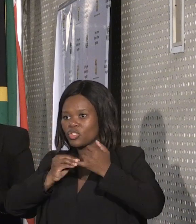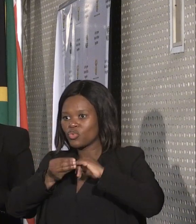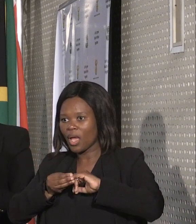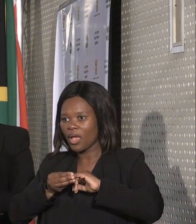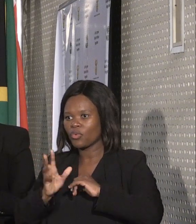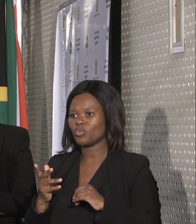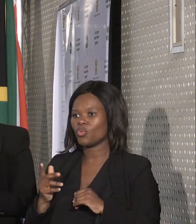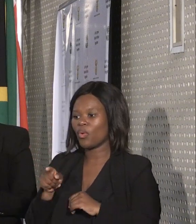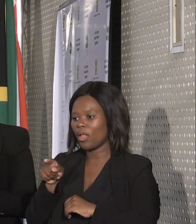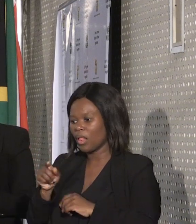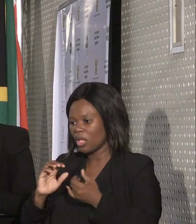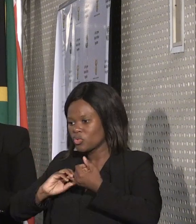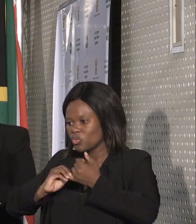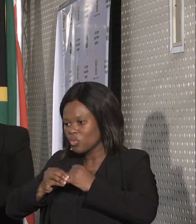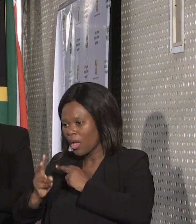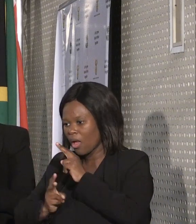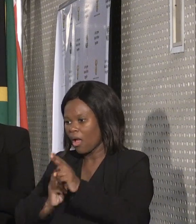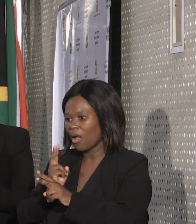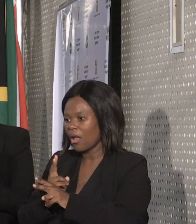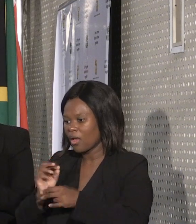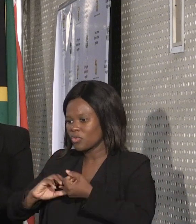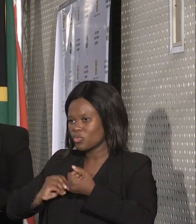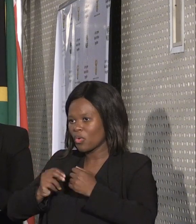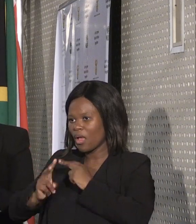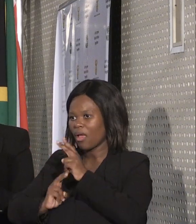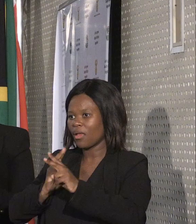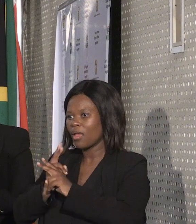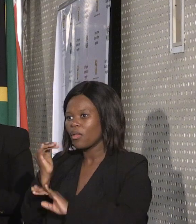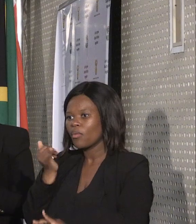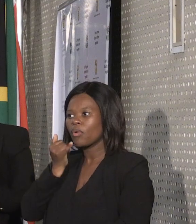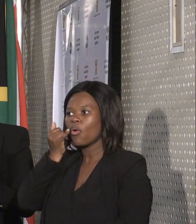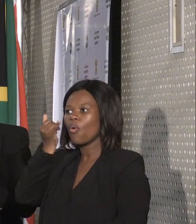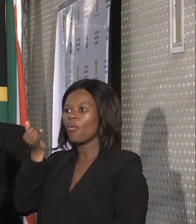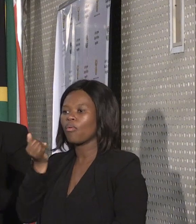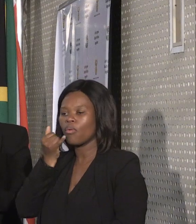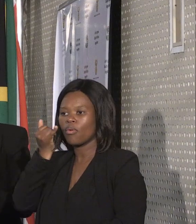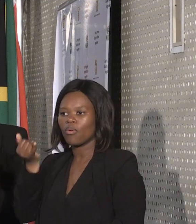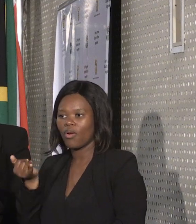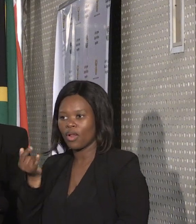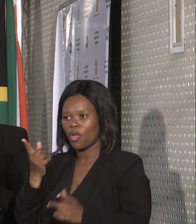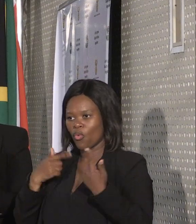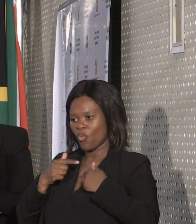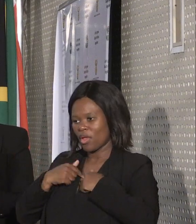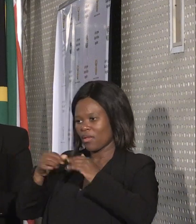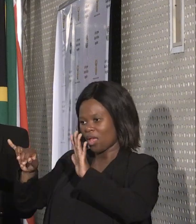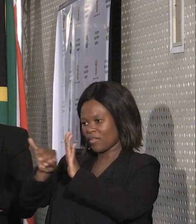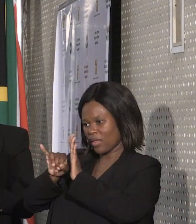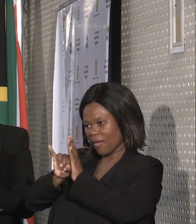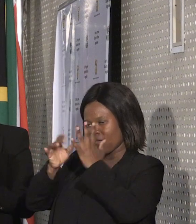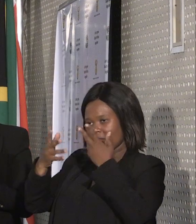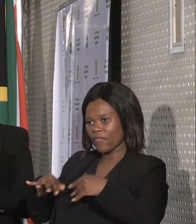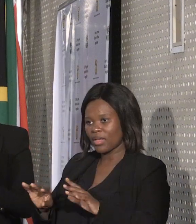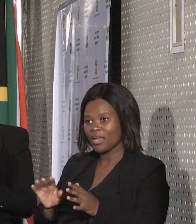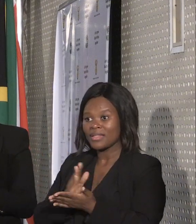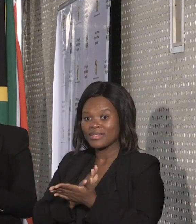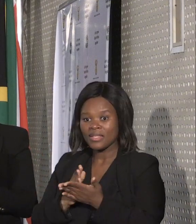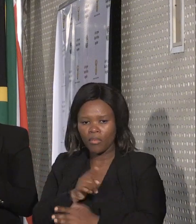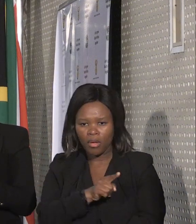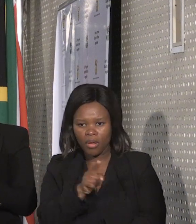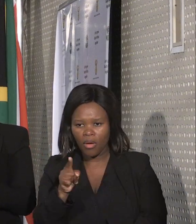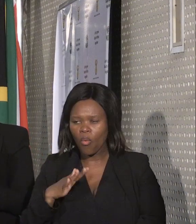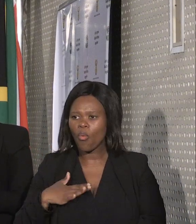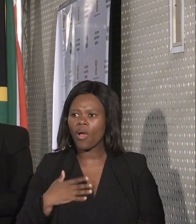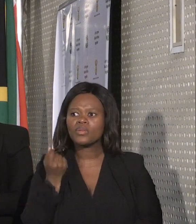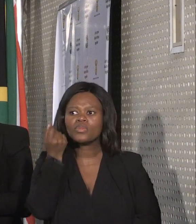double money, are calling the lines, which we are able to identify, but also those who probably want to